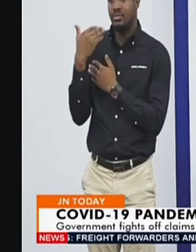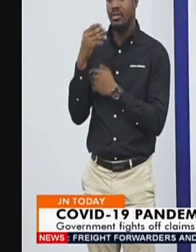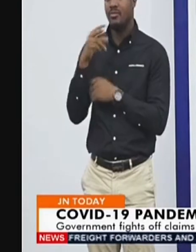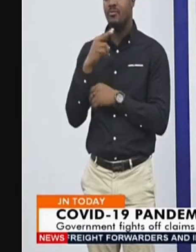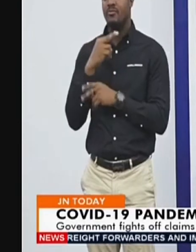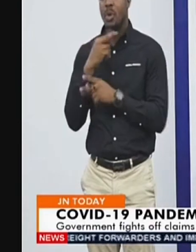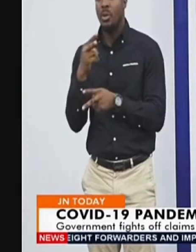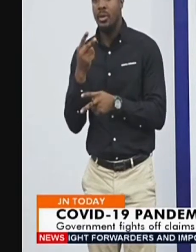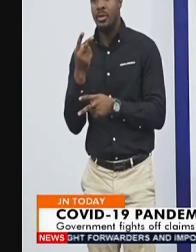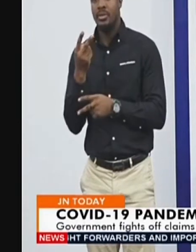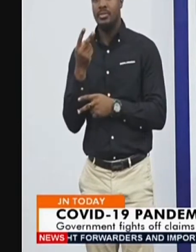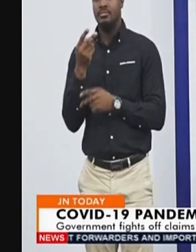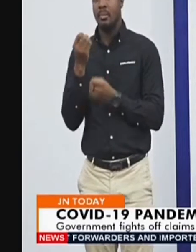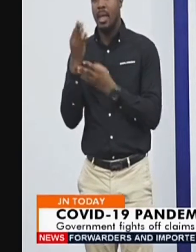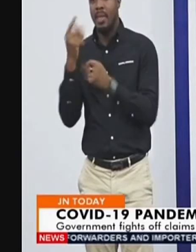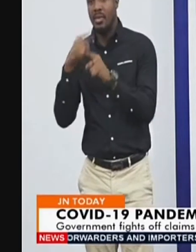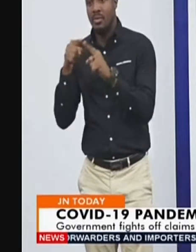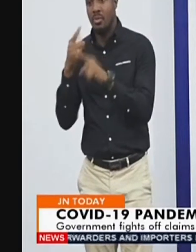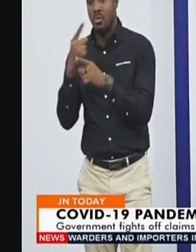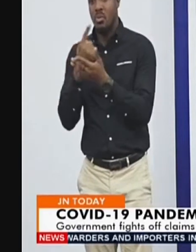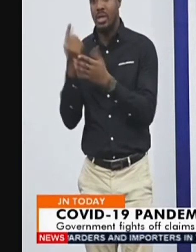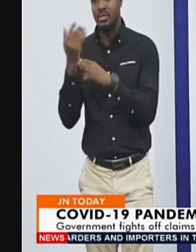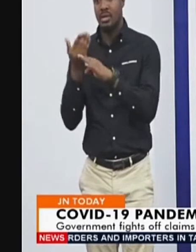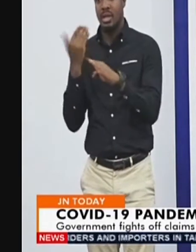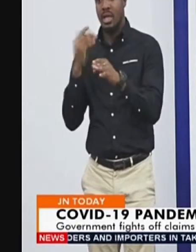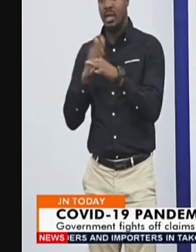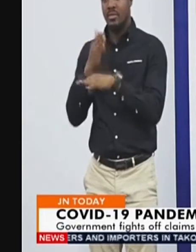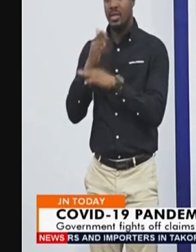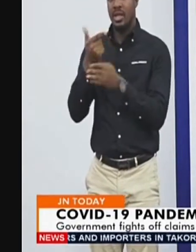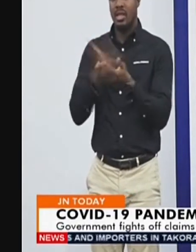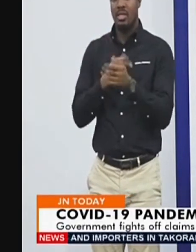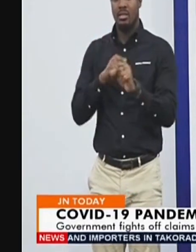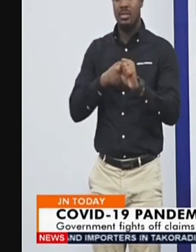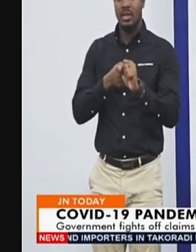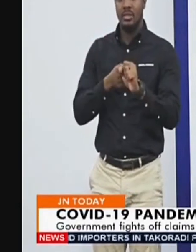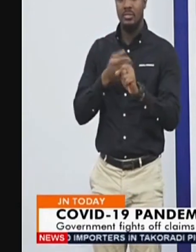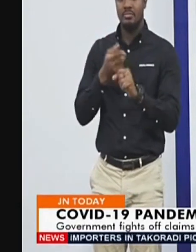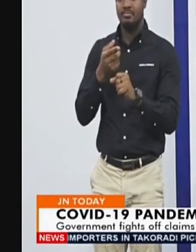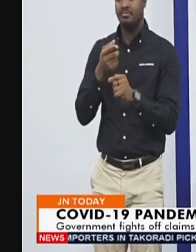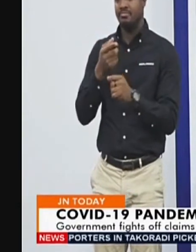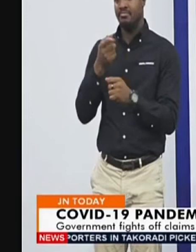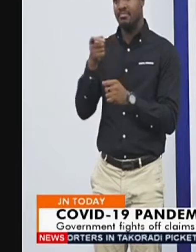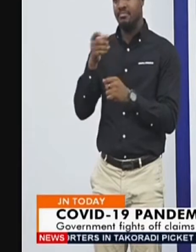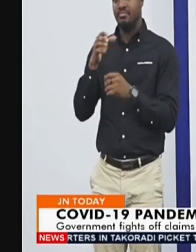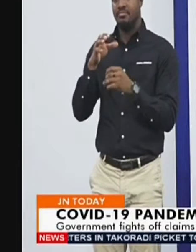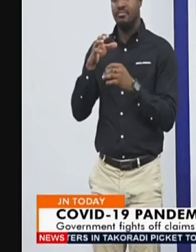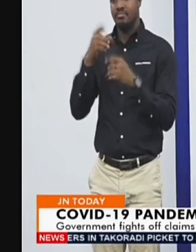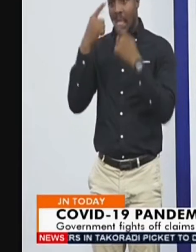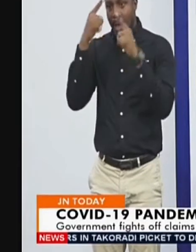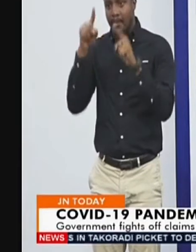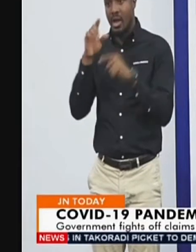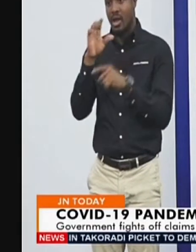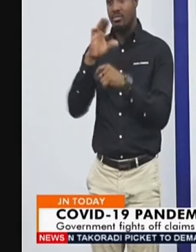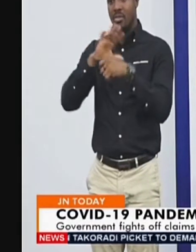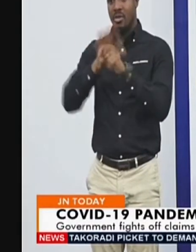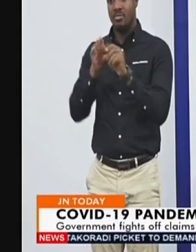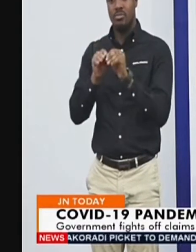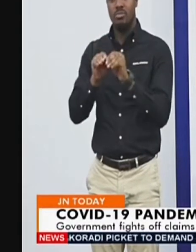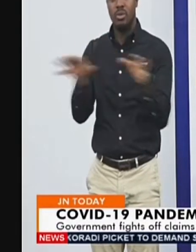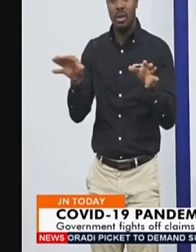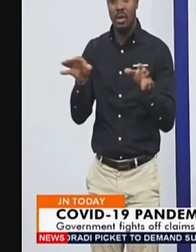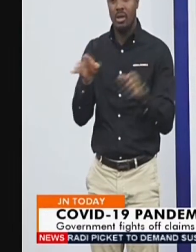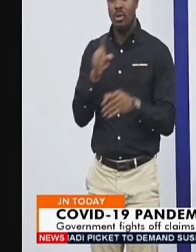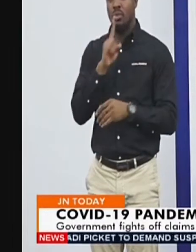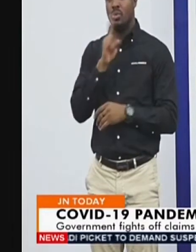voice several weeks after Ghana started confronting and containing the COVID-19 pandemic, it